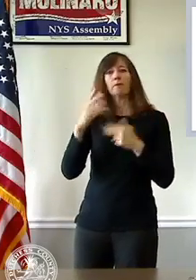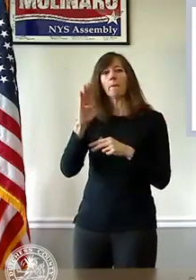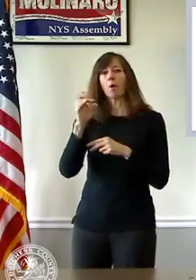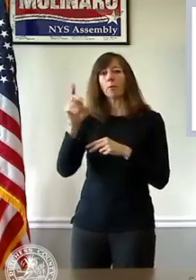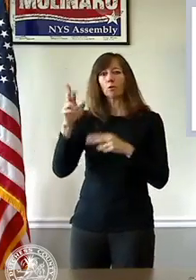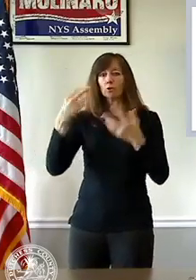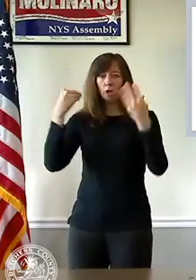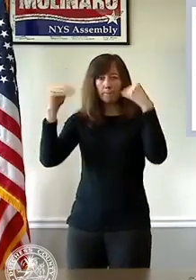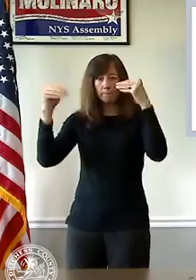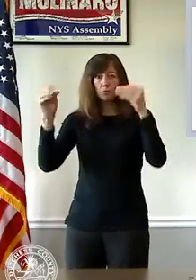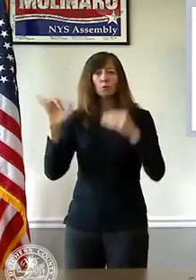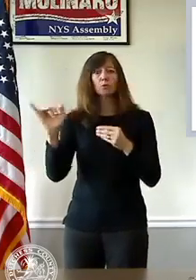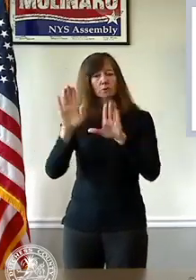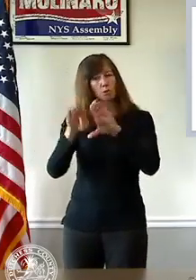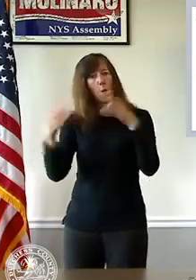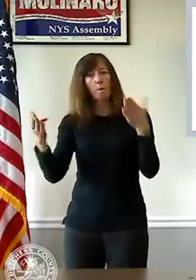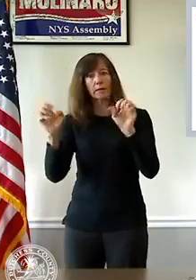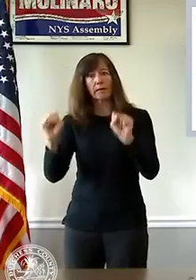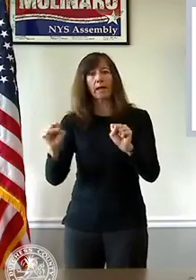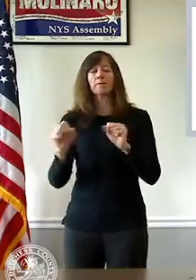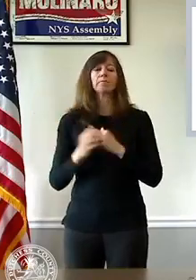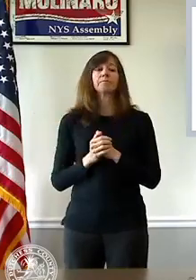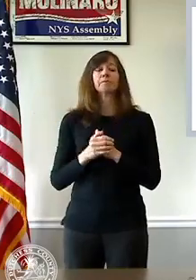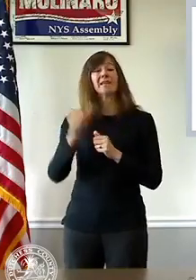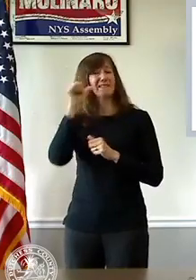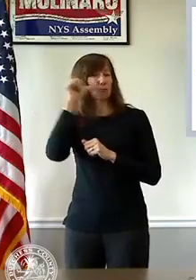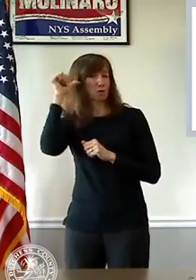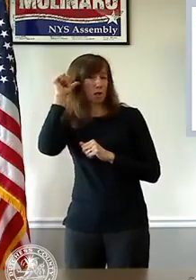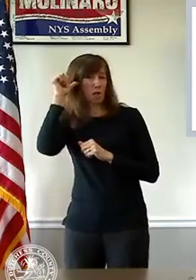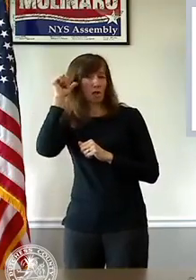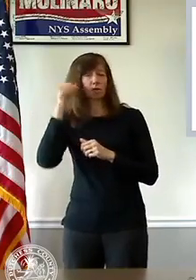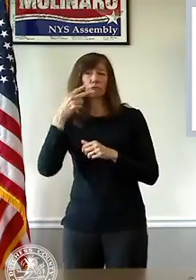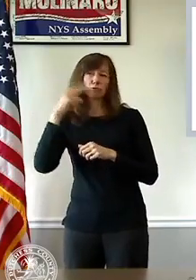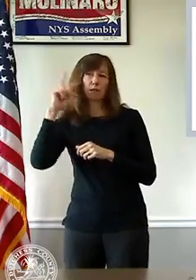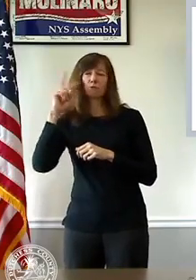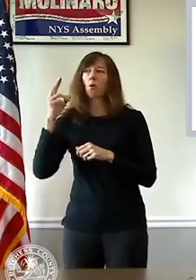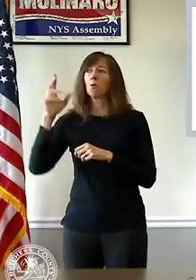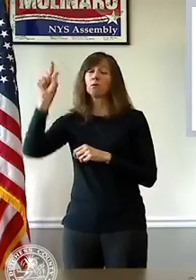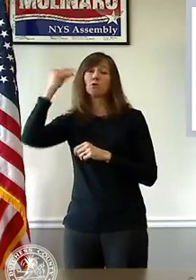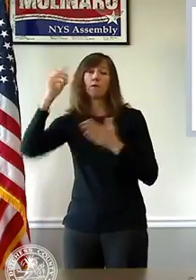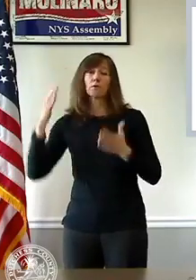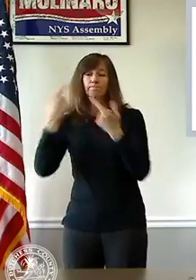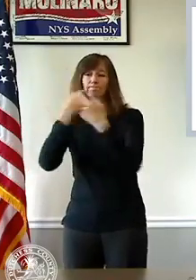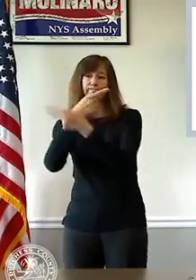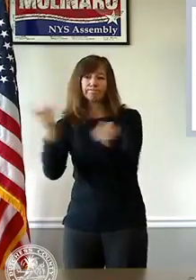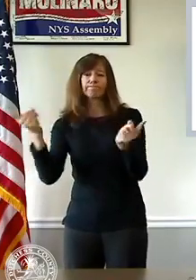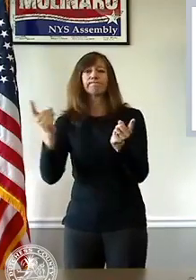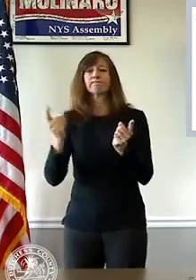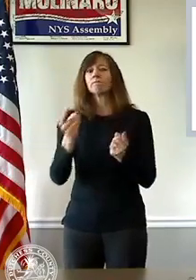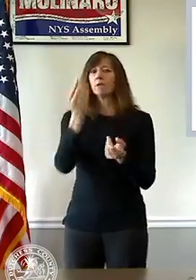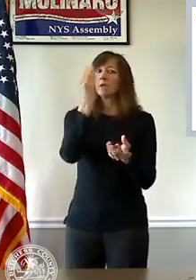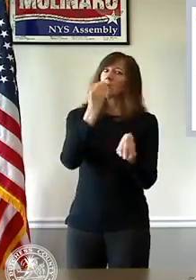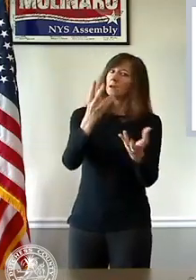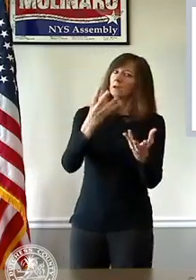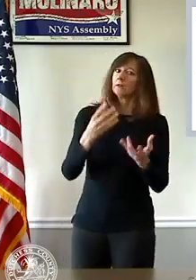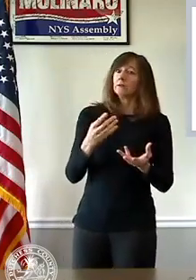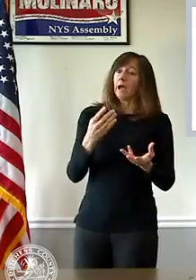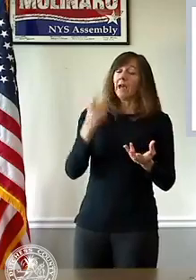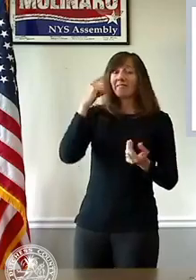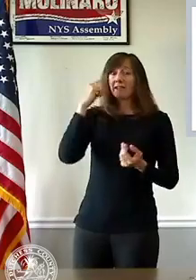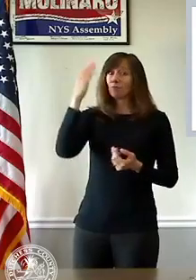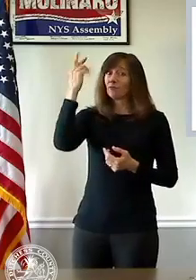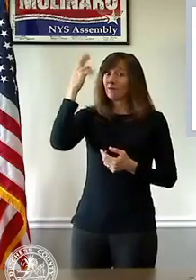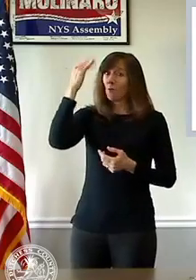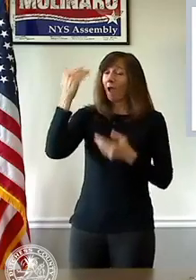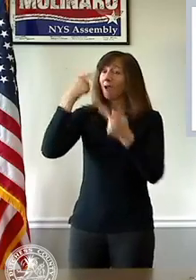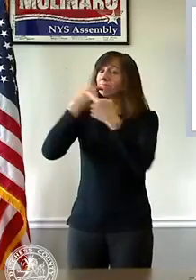and yesterday or the day before, the governor made 2 more announcements. This, I have to tell you, I think comes from our advocacy. So all